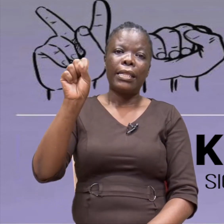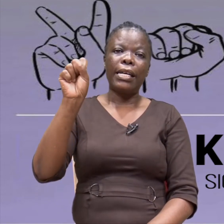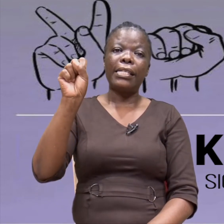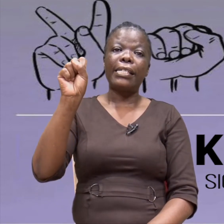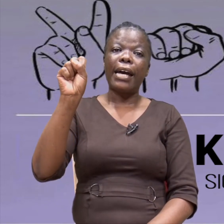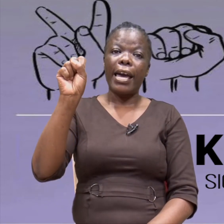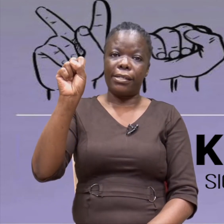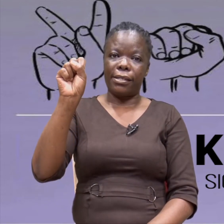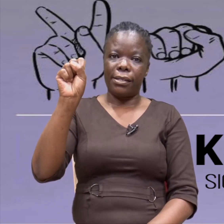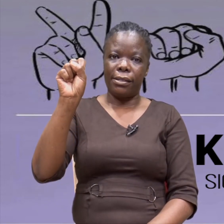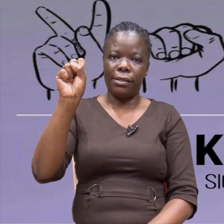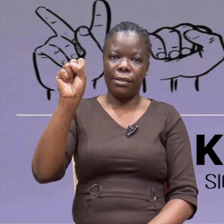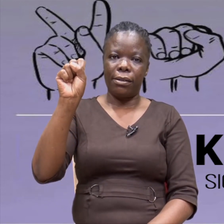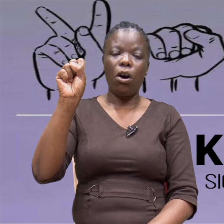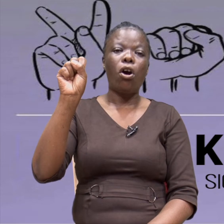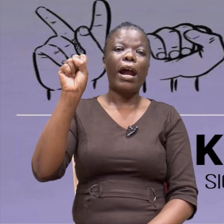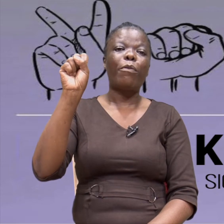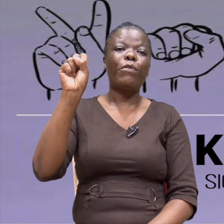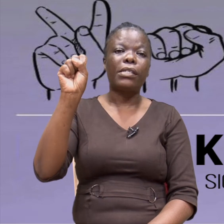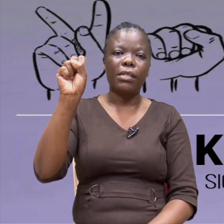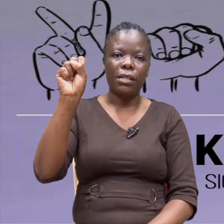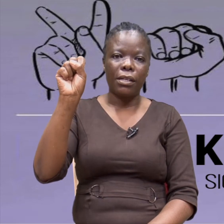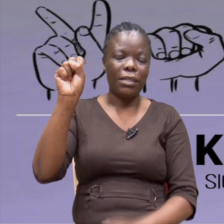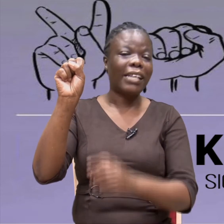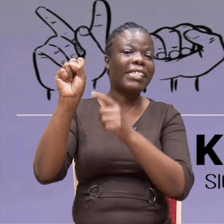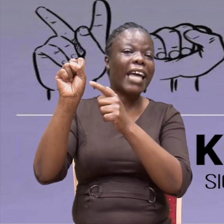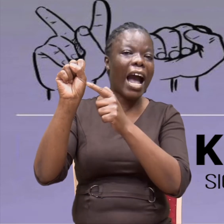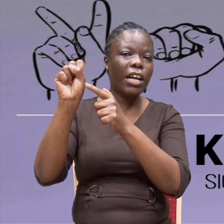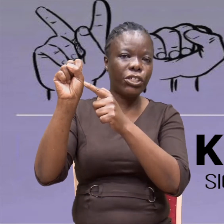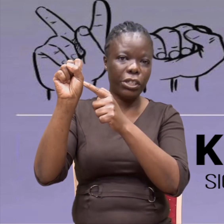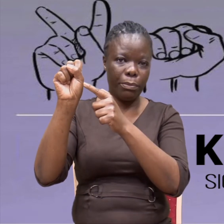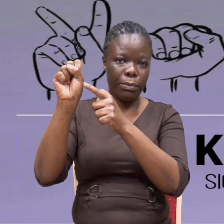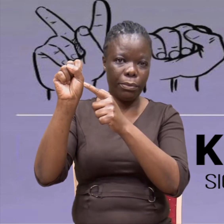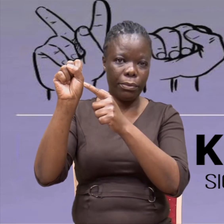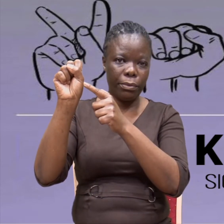This letter S, or a fist, that is the hand shape.